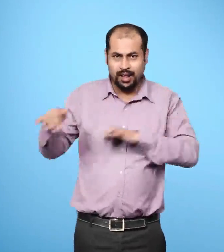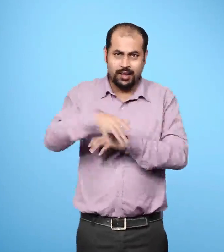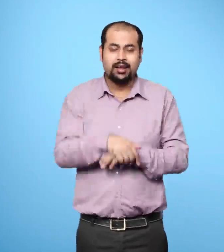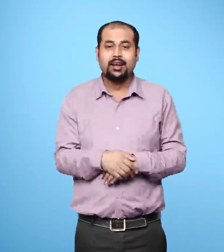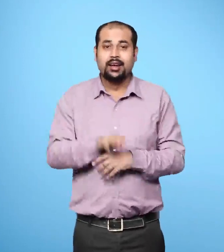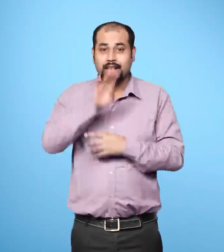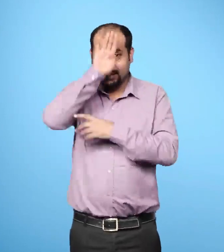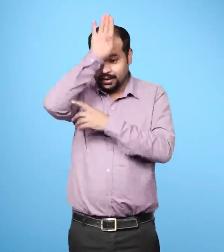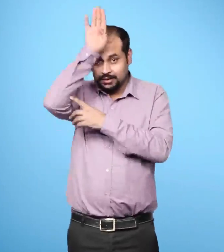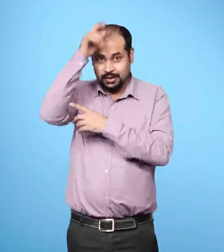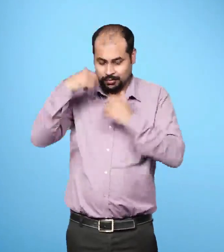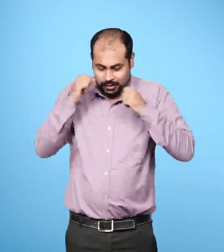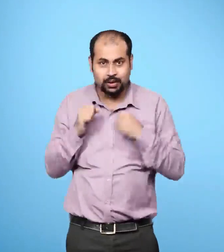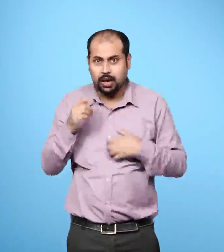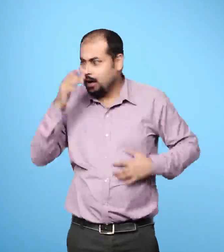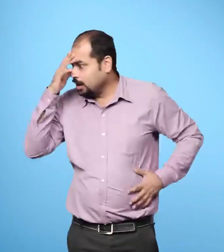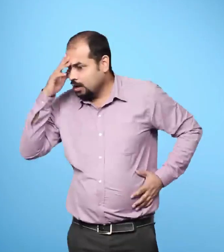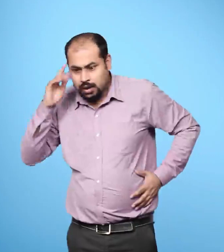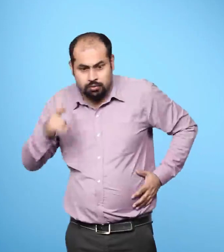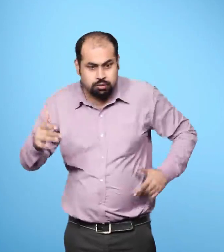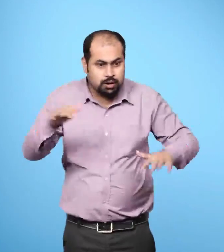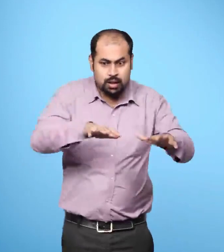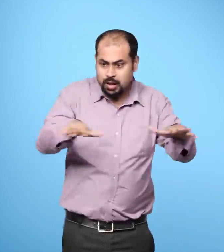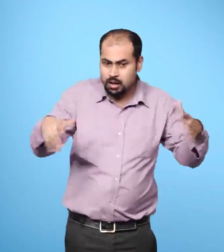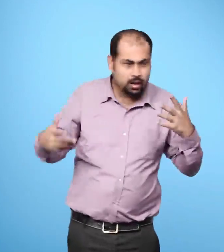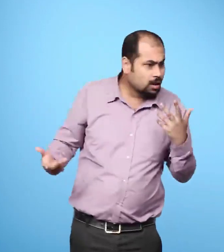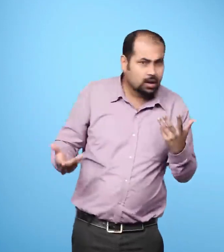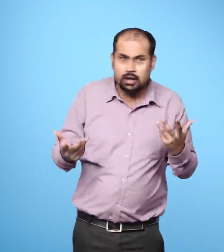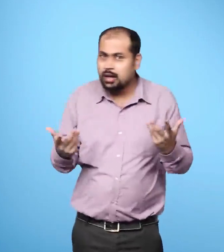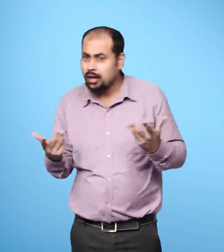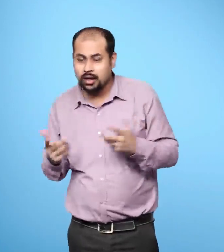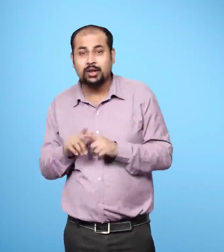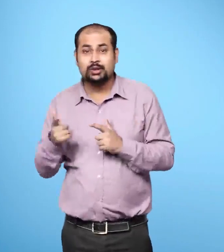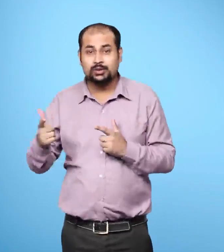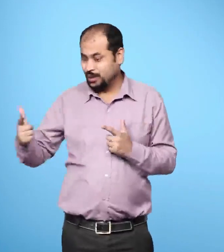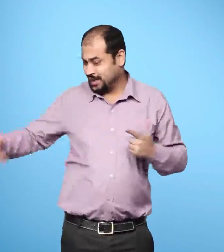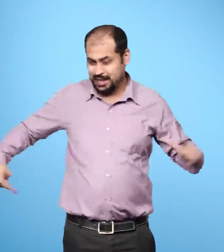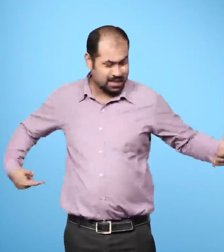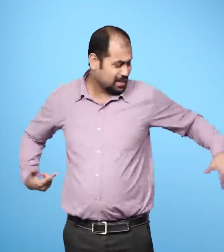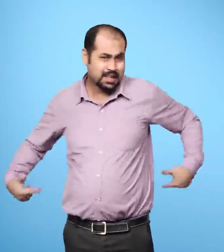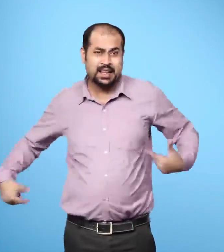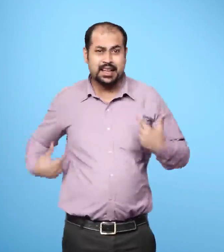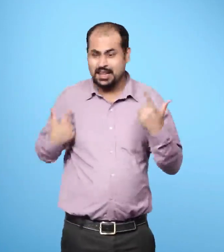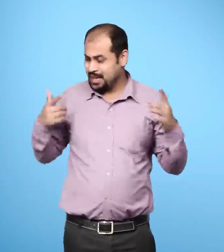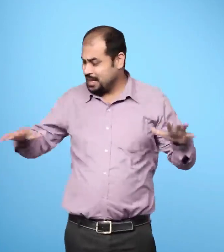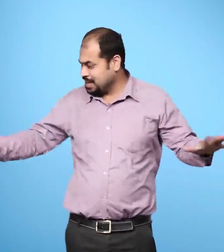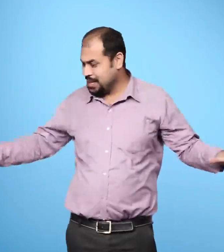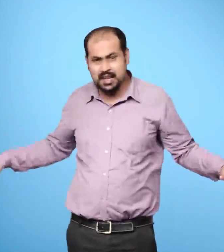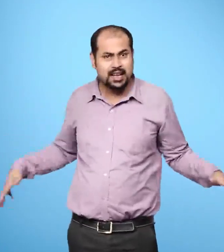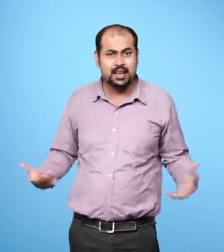The worried and hassled king is sitting on the floor near the basket with rats all over him.